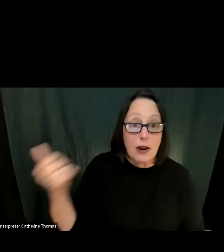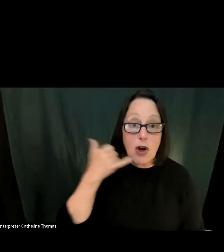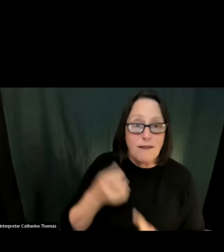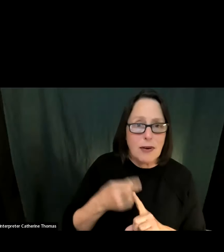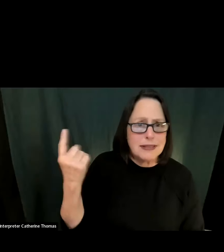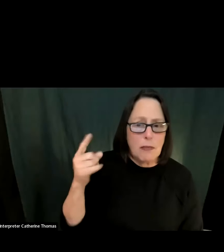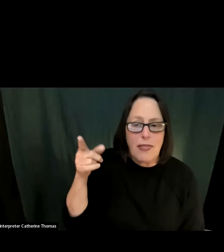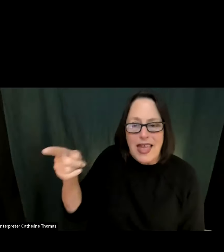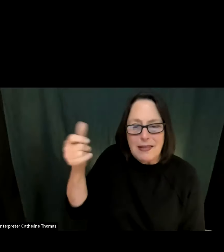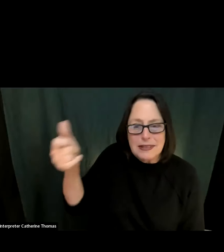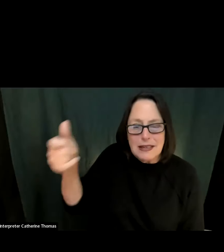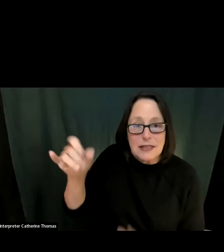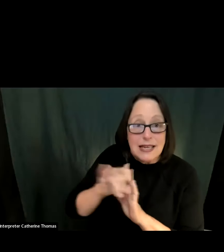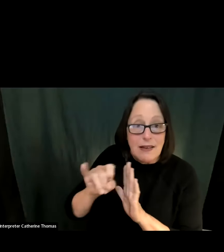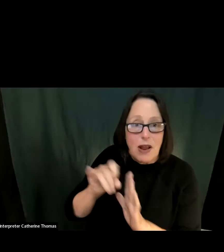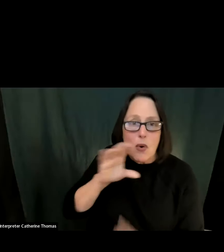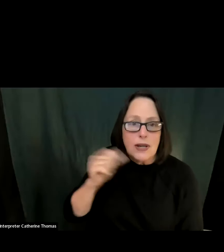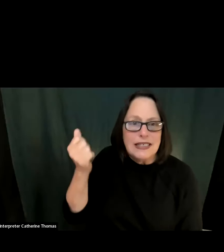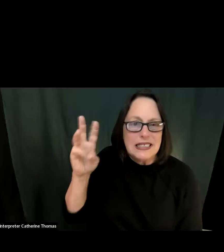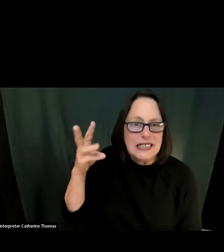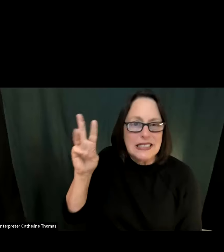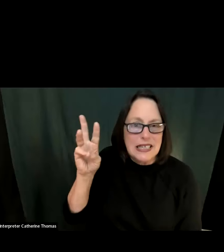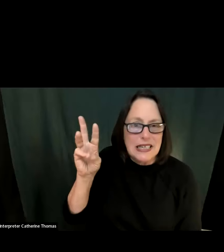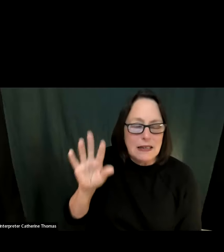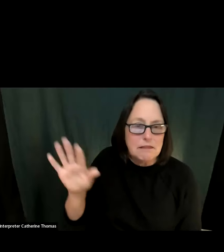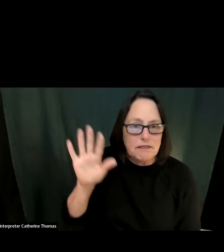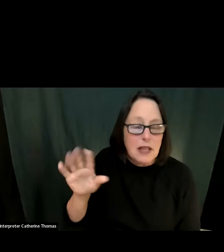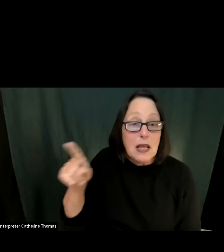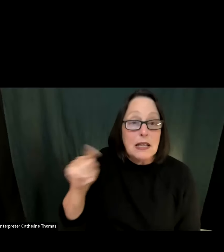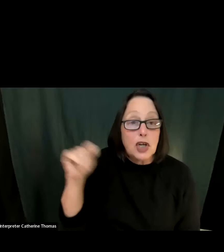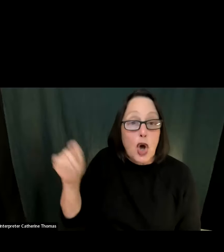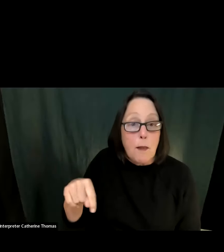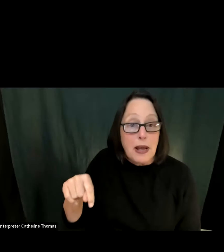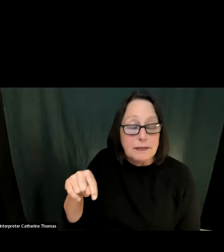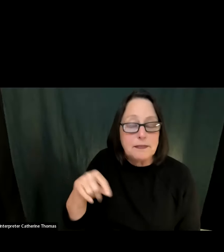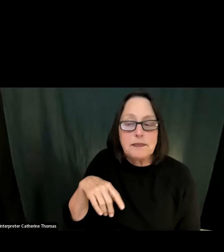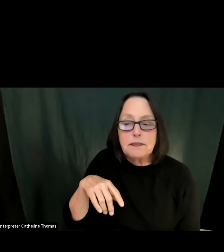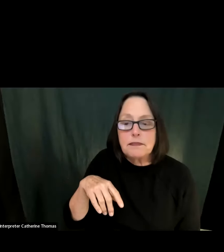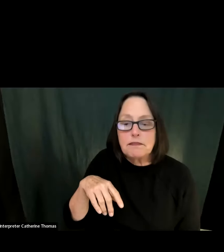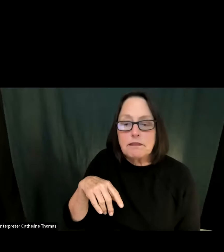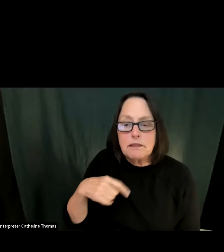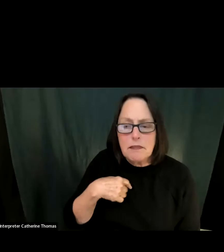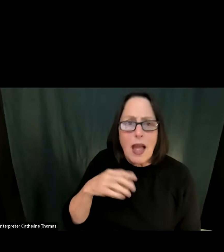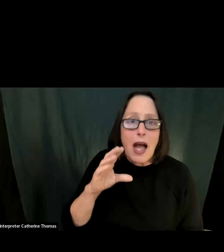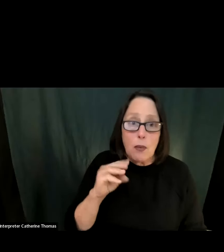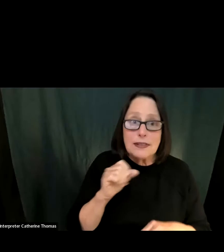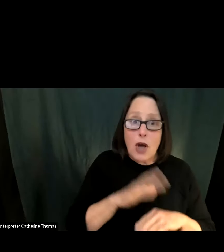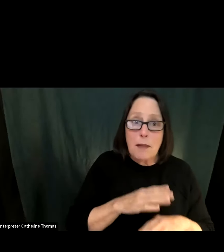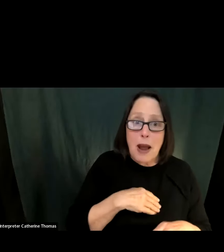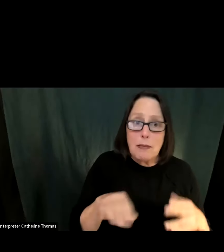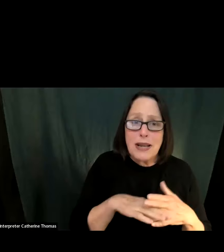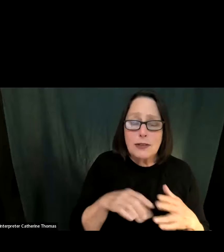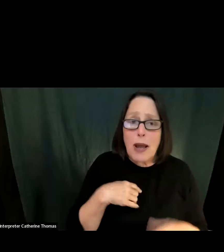who self-identified that she was about 16-ish, and she was in the Tacoma area. And I was on my break, actually. So I was walking